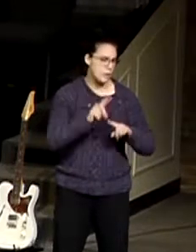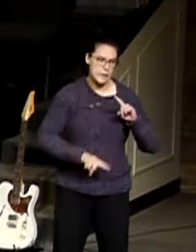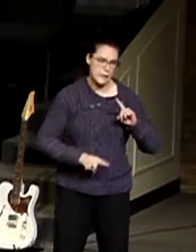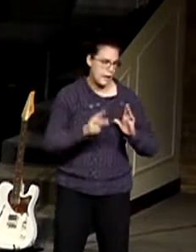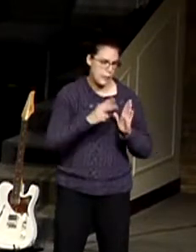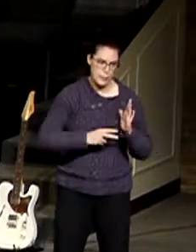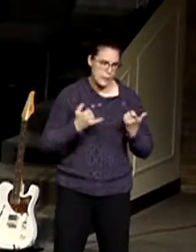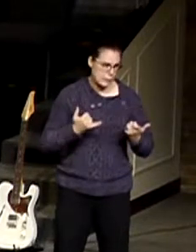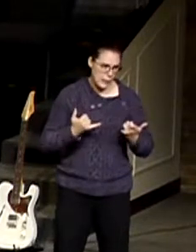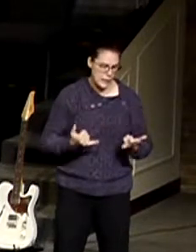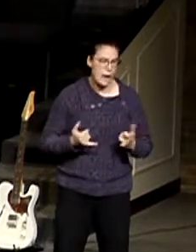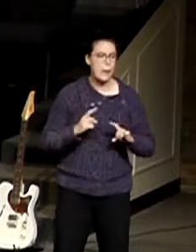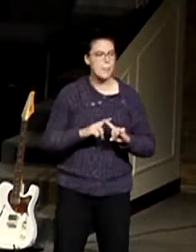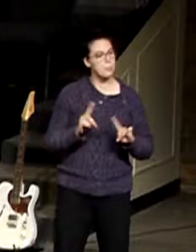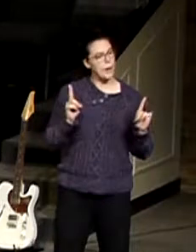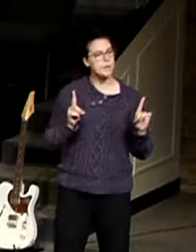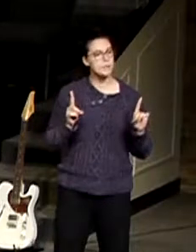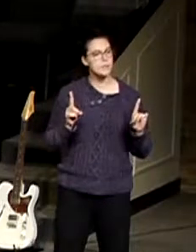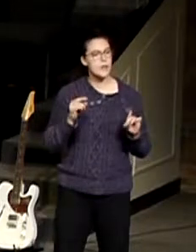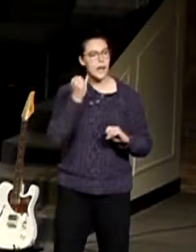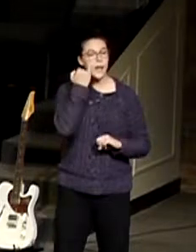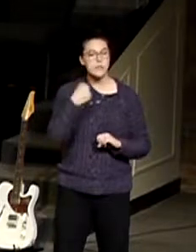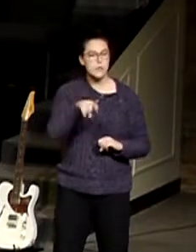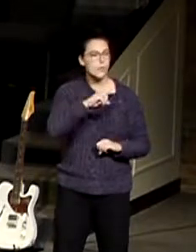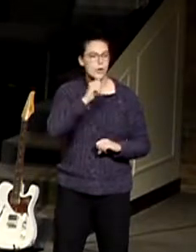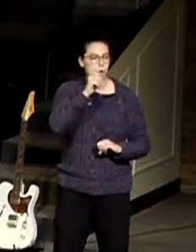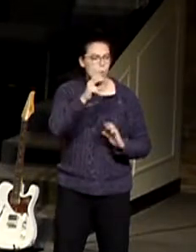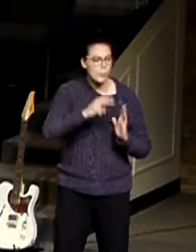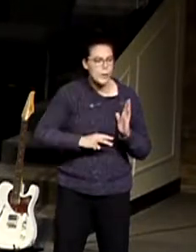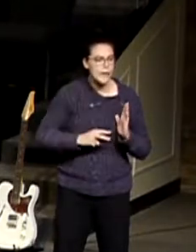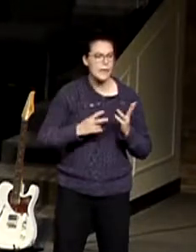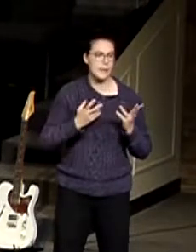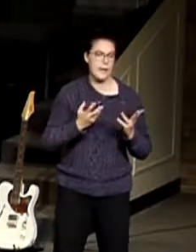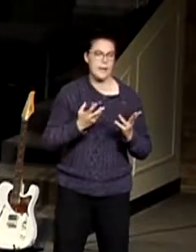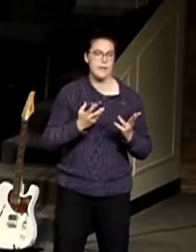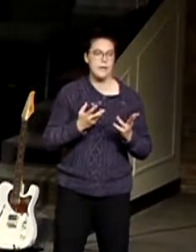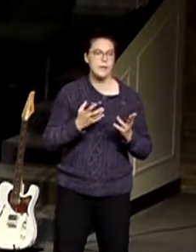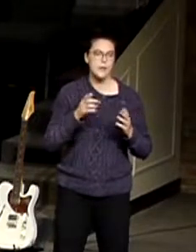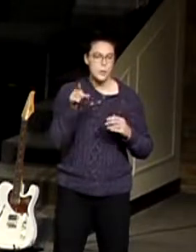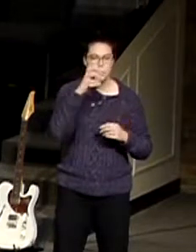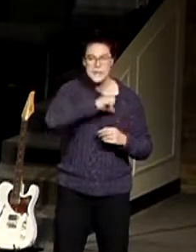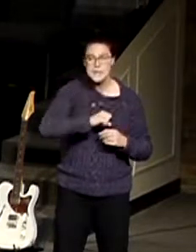don't spend time reading that chapter, we're missing out, because here is a prayer of thank you, God.